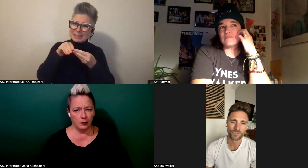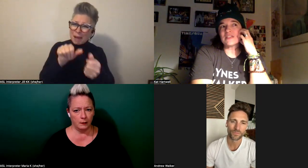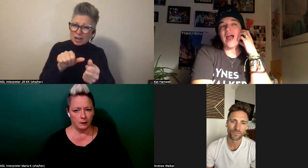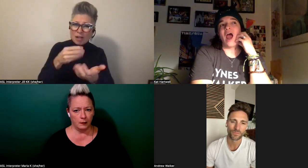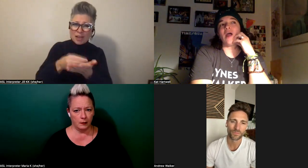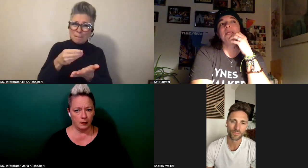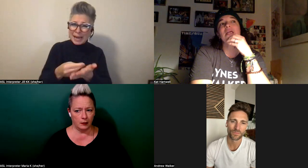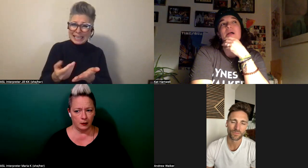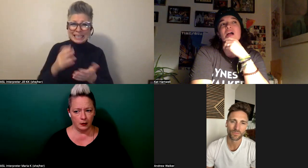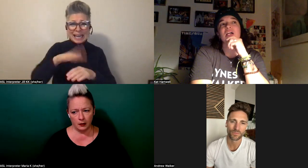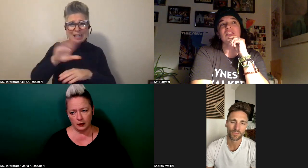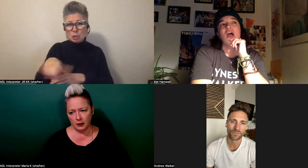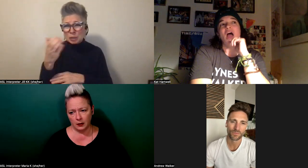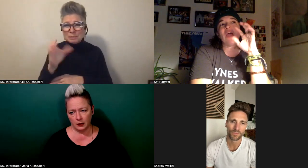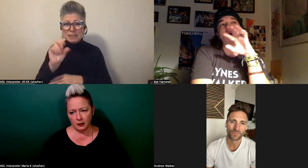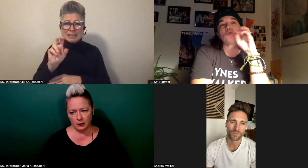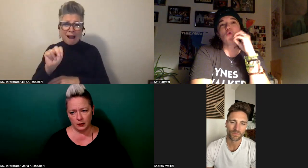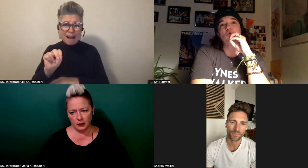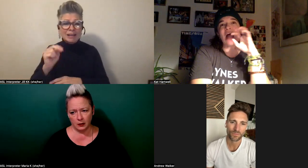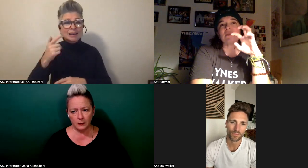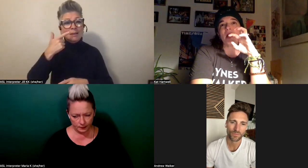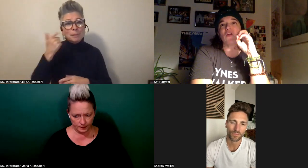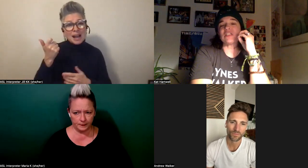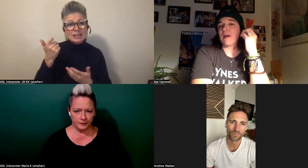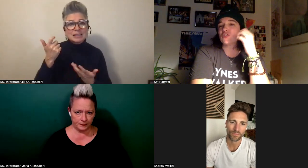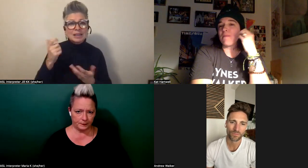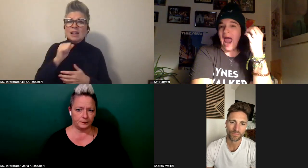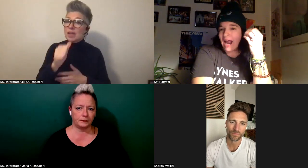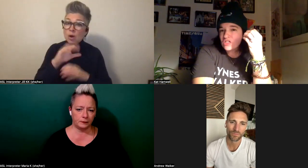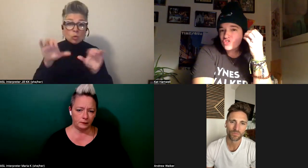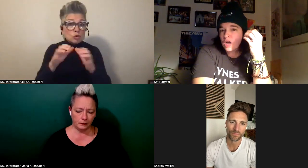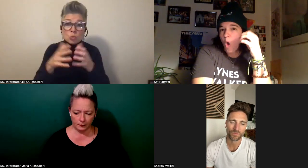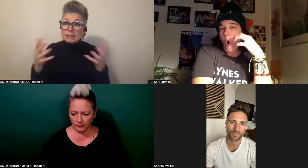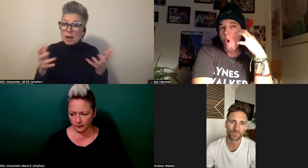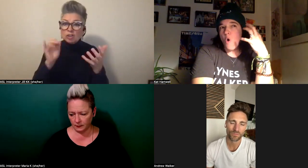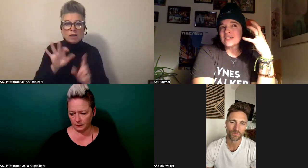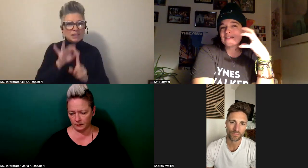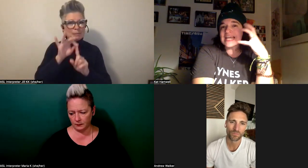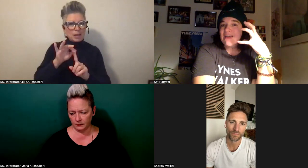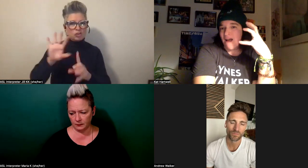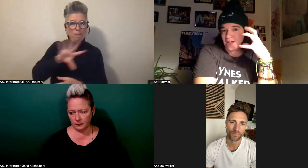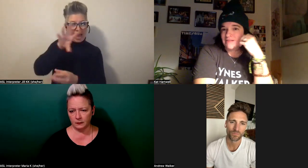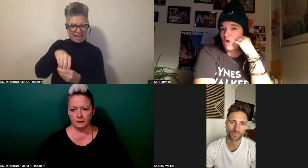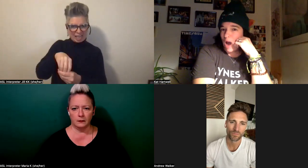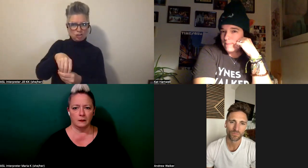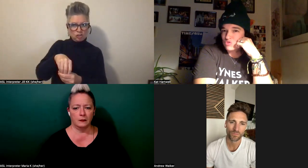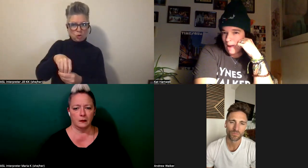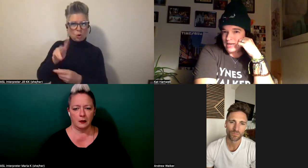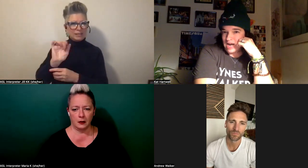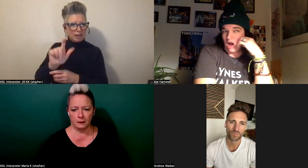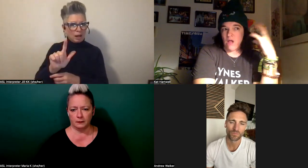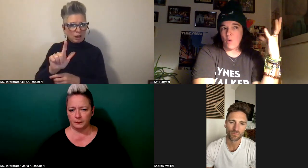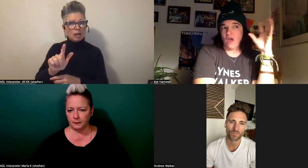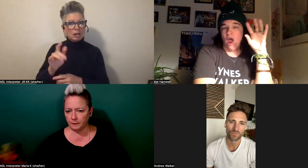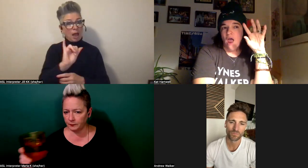on Christmas Con. I mean, because they don't do as much of a special package or deal like